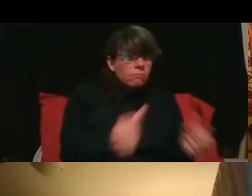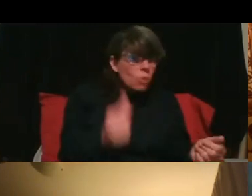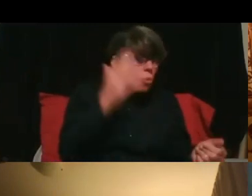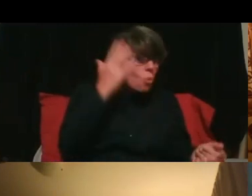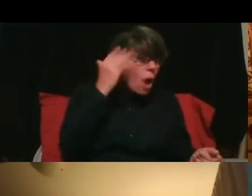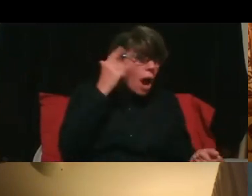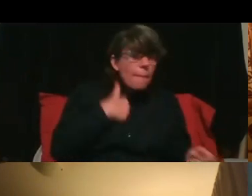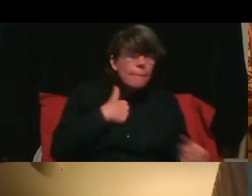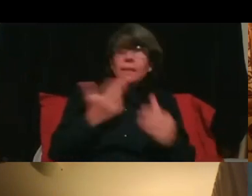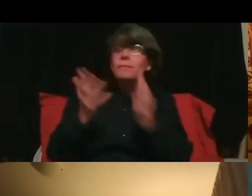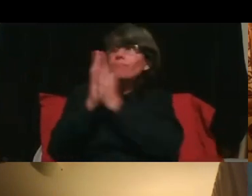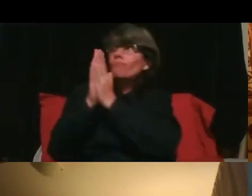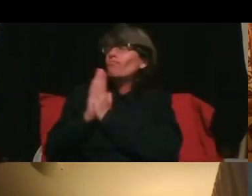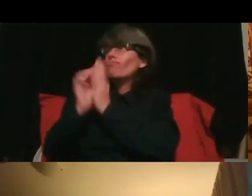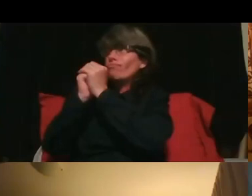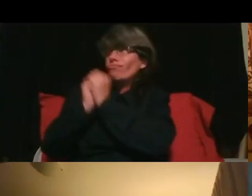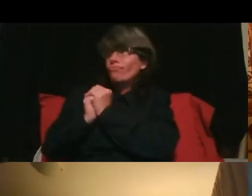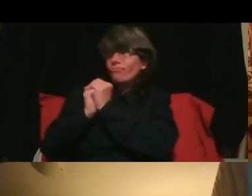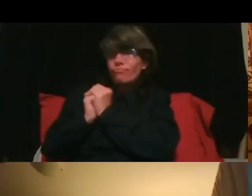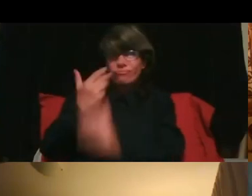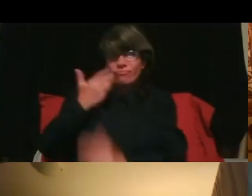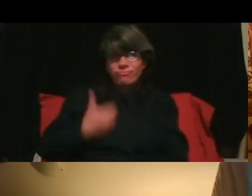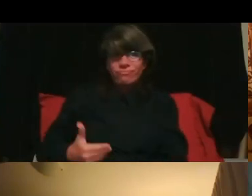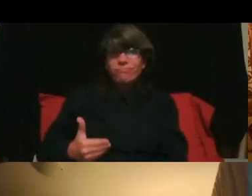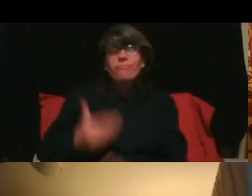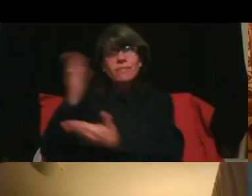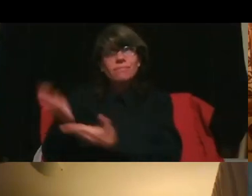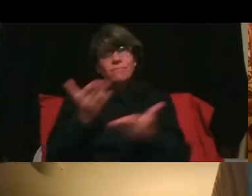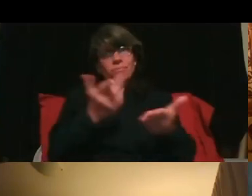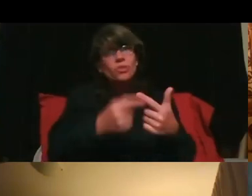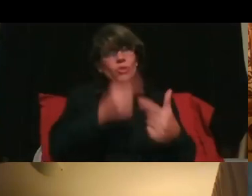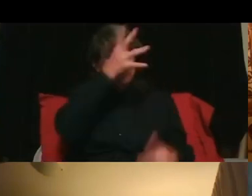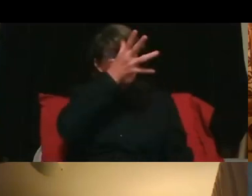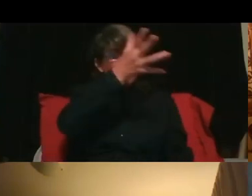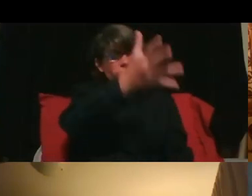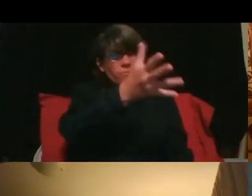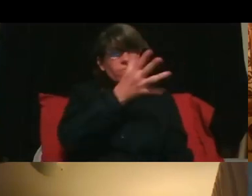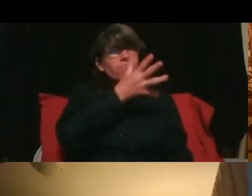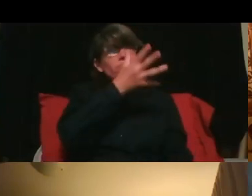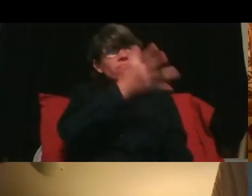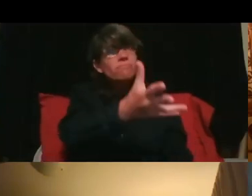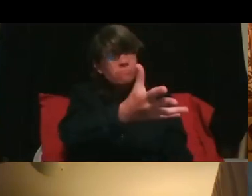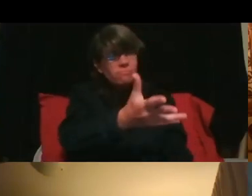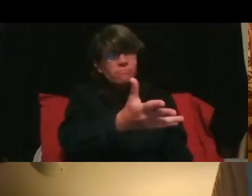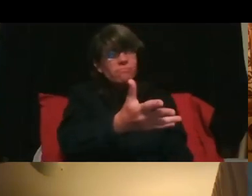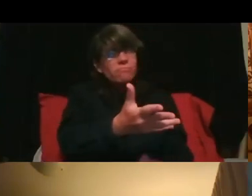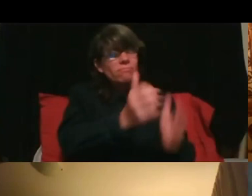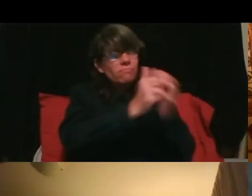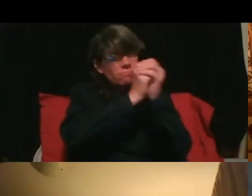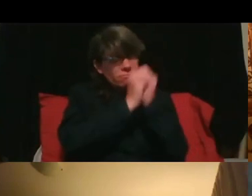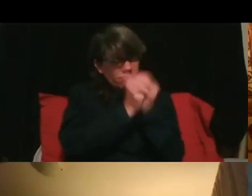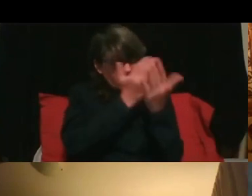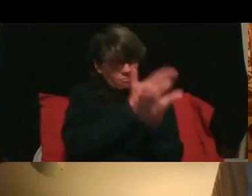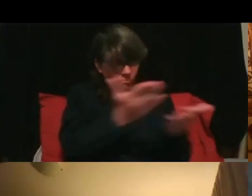sweat. I took it to the grandfathers, to the grandmothers. And I gave up.